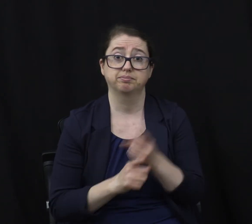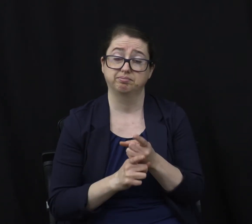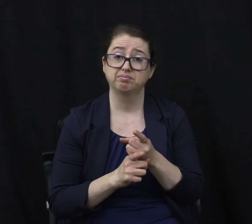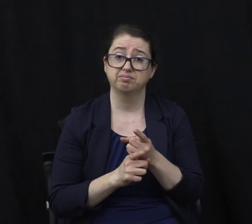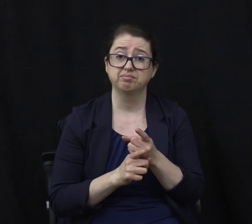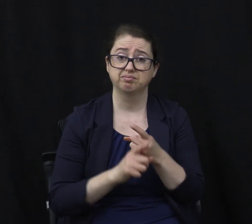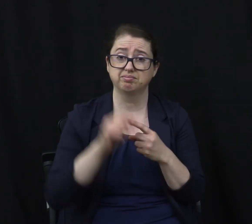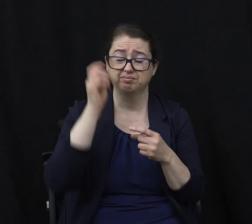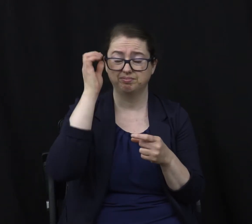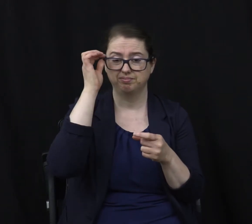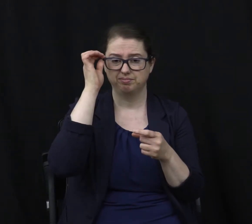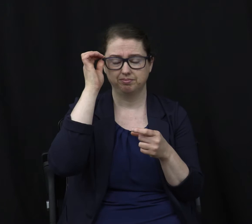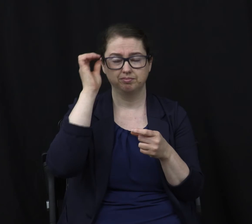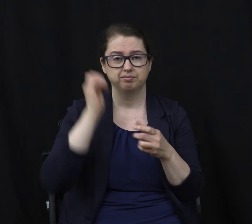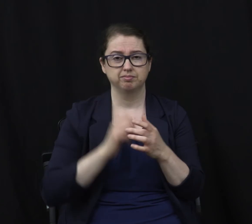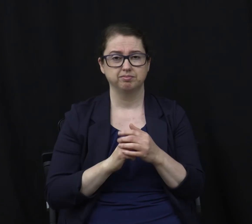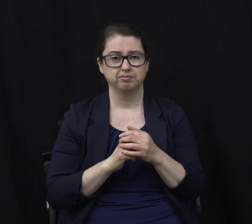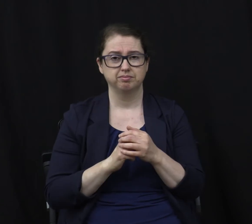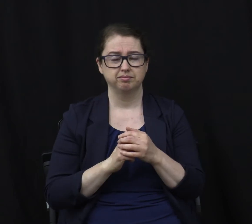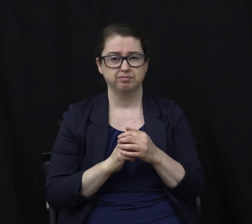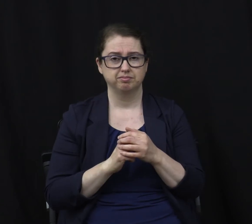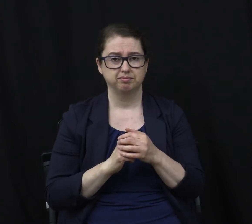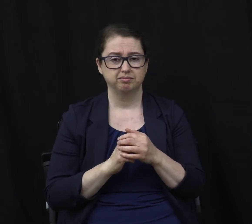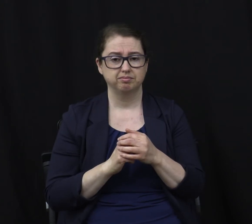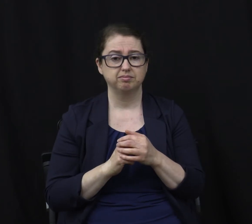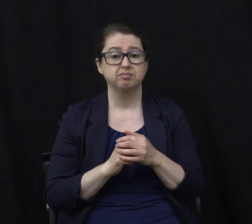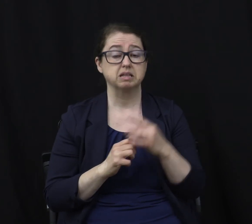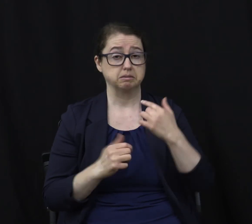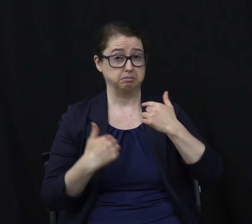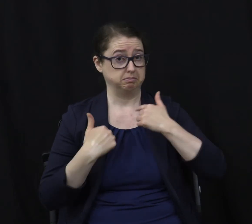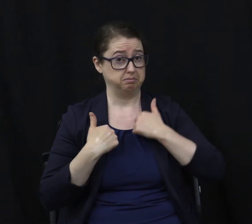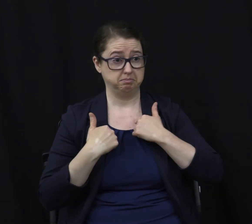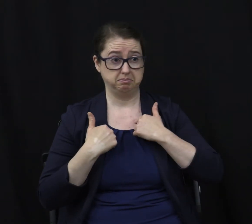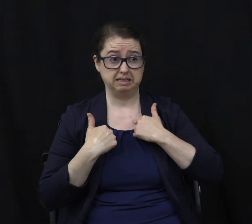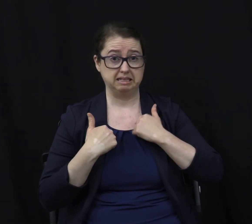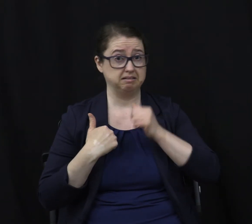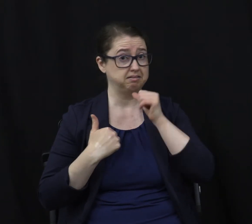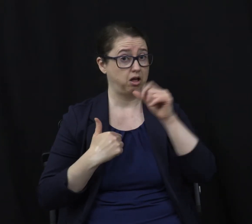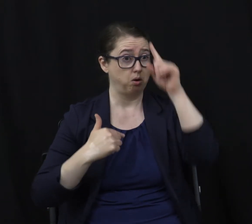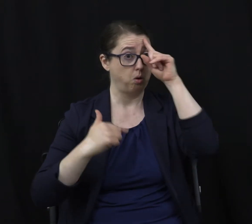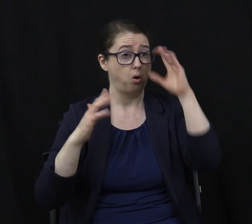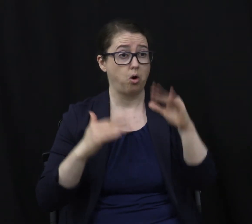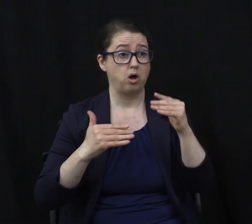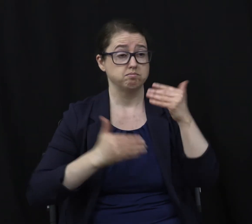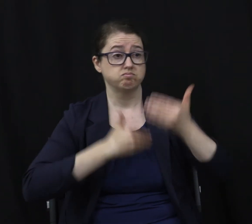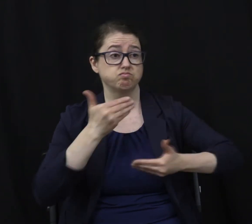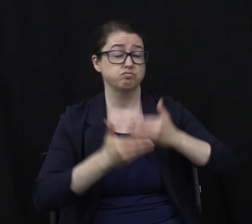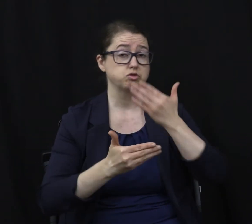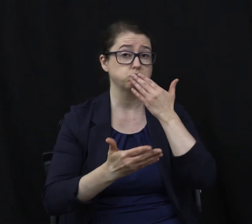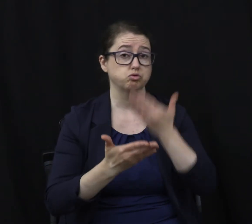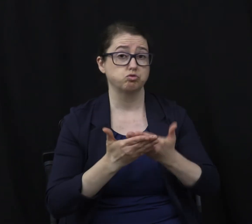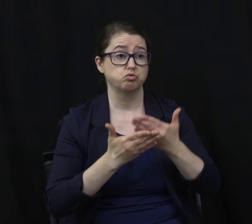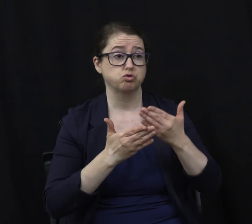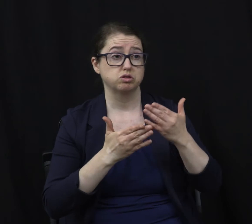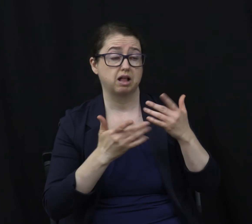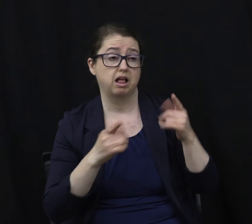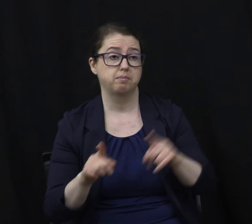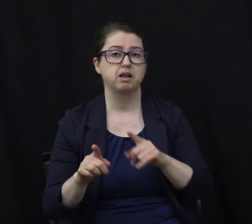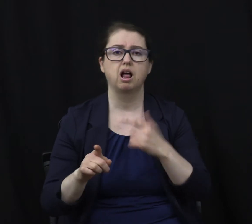hoping that good things would happen, I decided I would study what successful people do. We call these